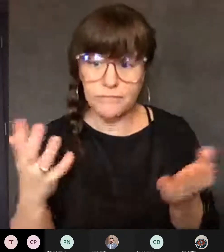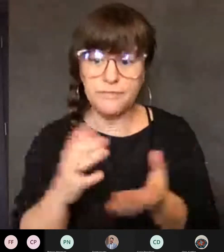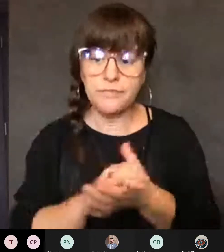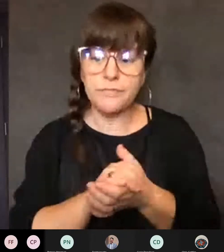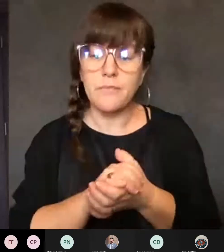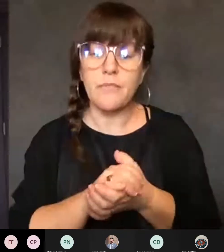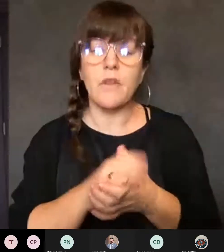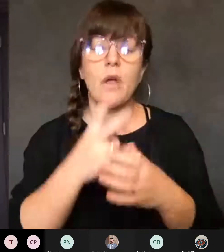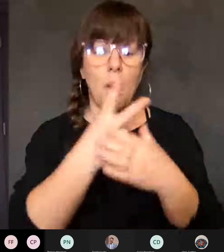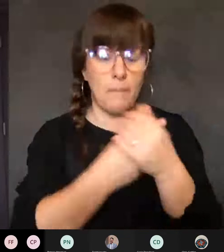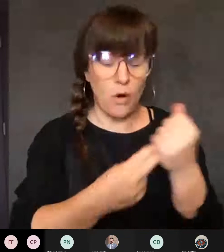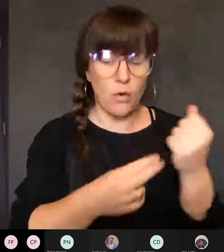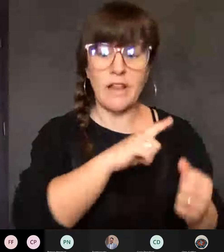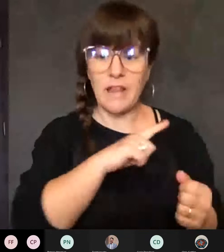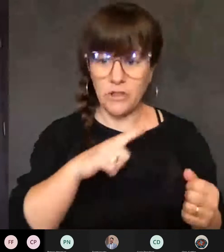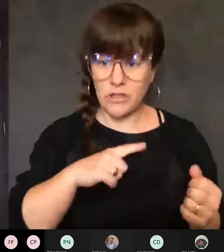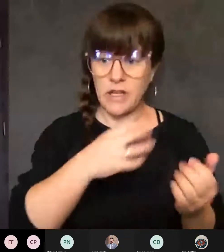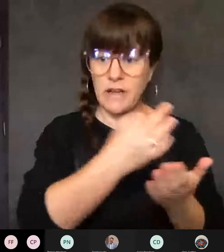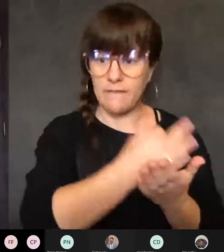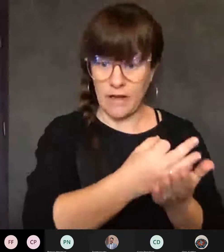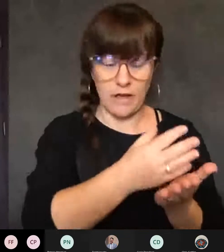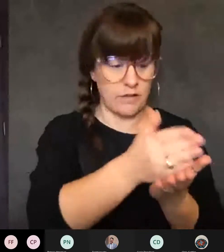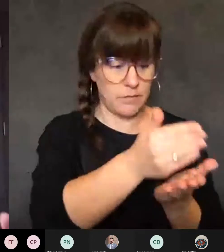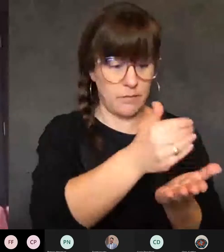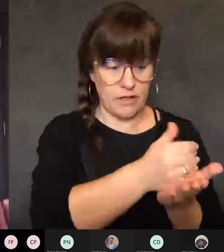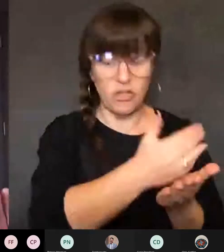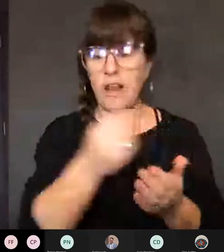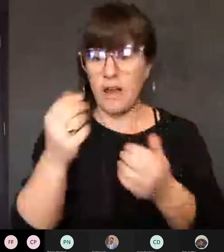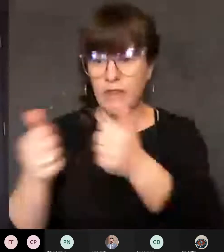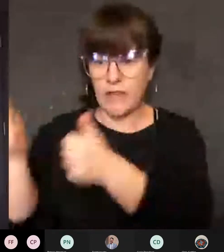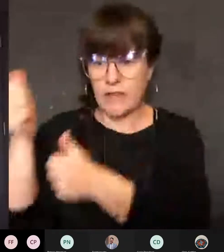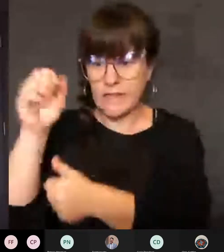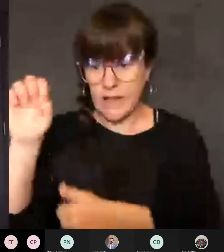both the Legislative Finance Committee budget and the executive budgets